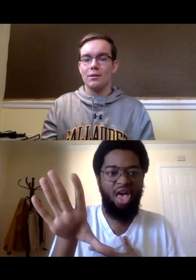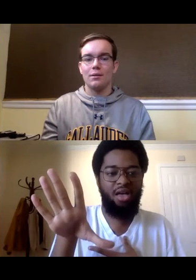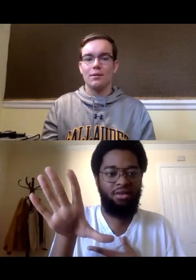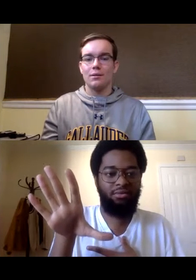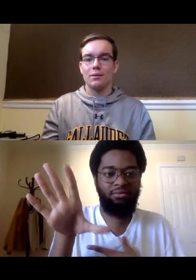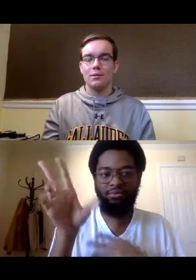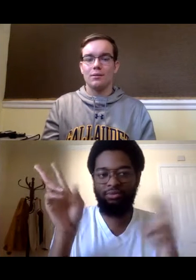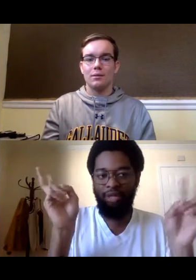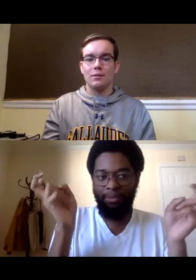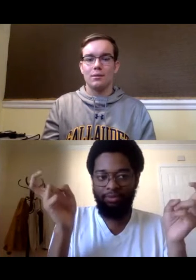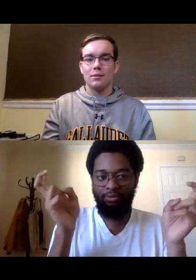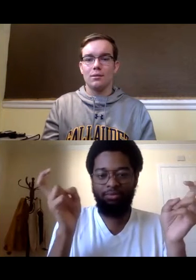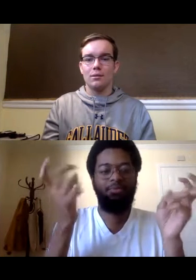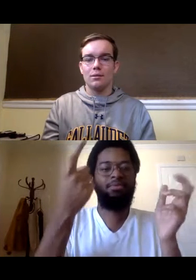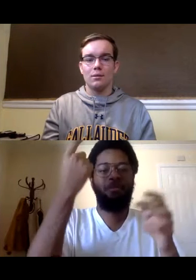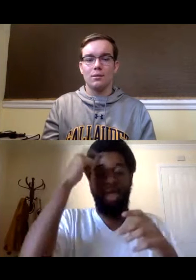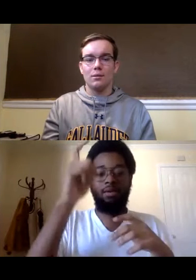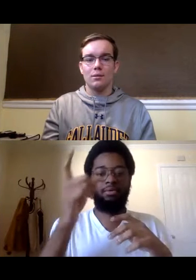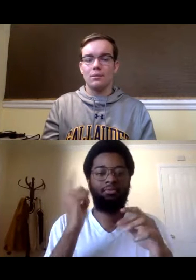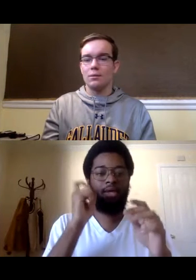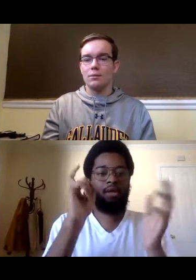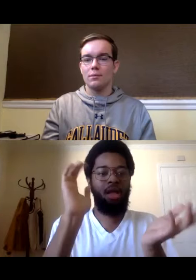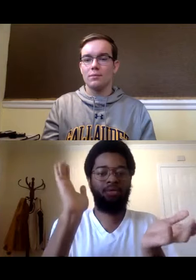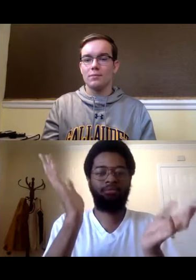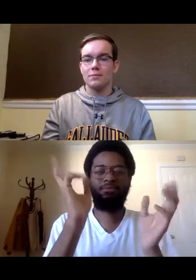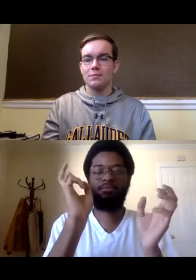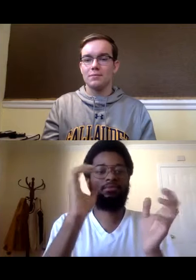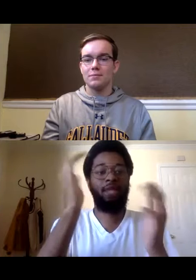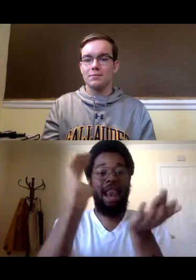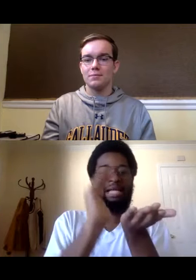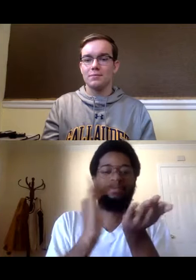most loathed subject?